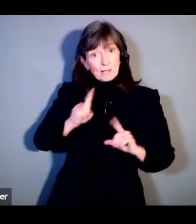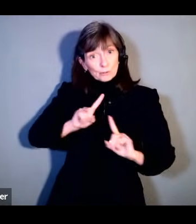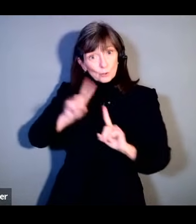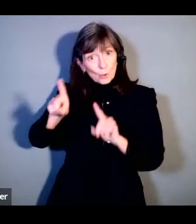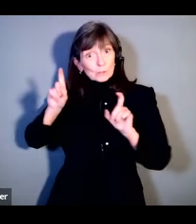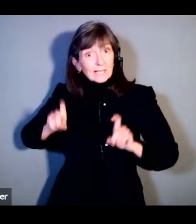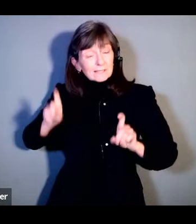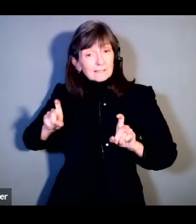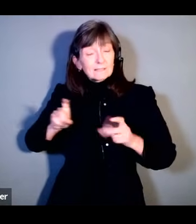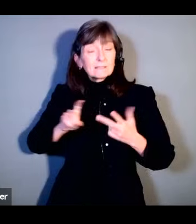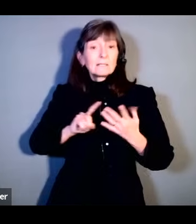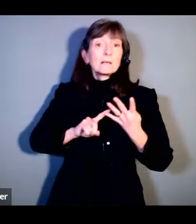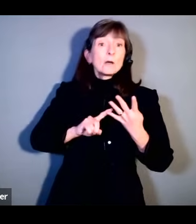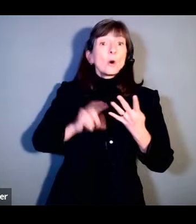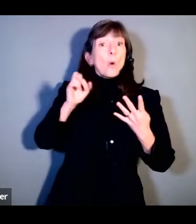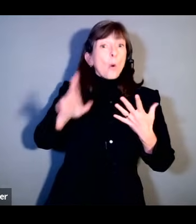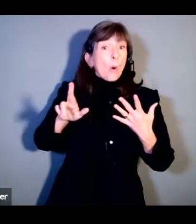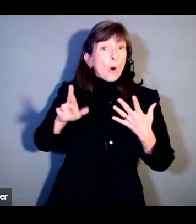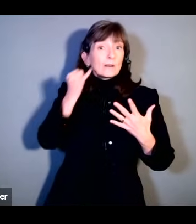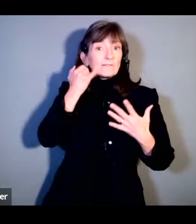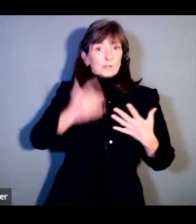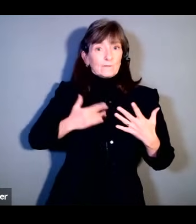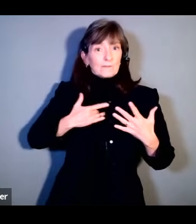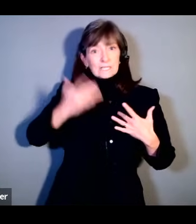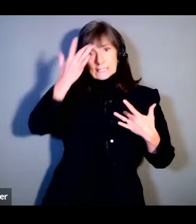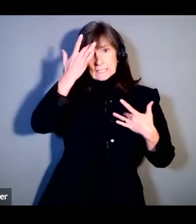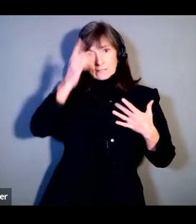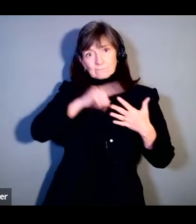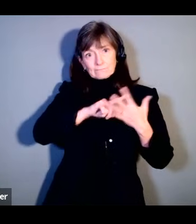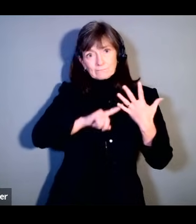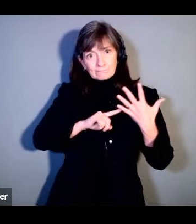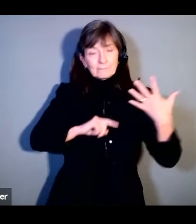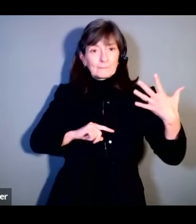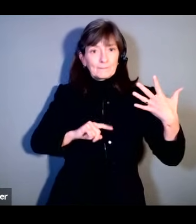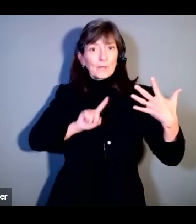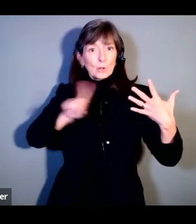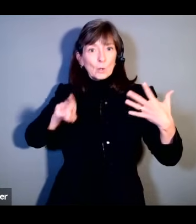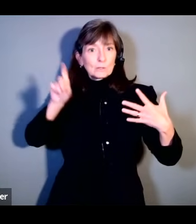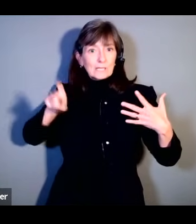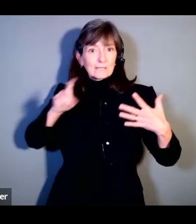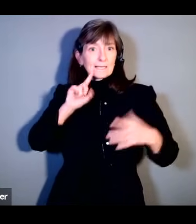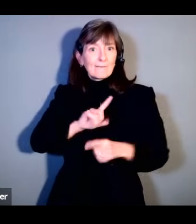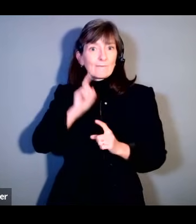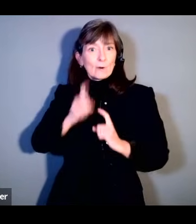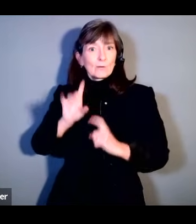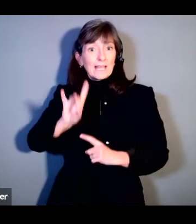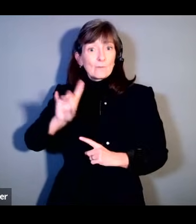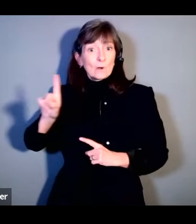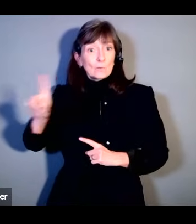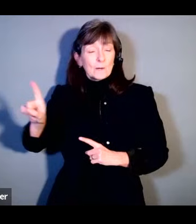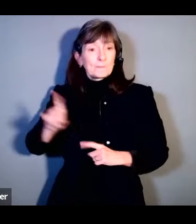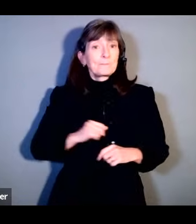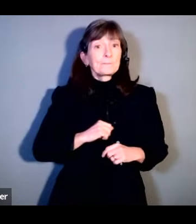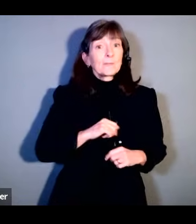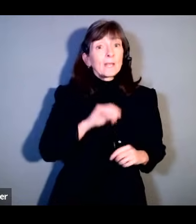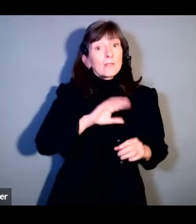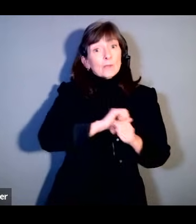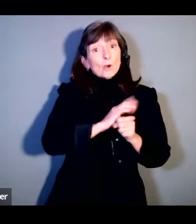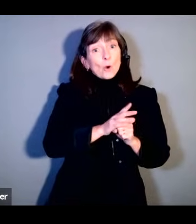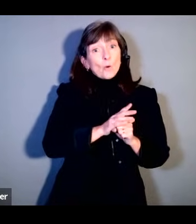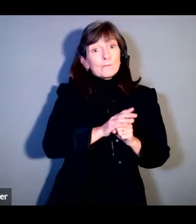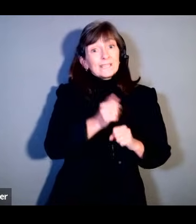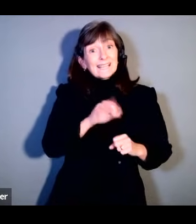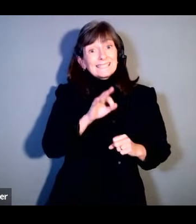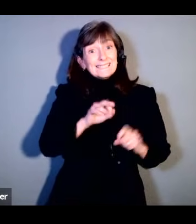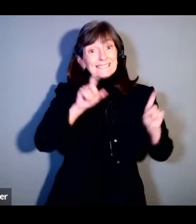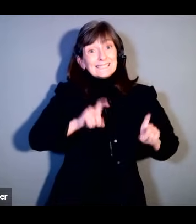more symptoms of COVID-19. Since the portal to check COVID-19 test results is not